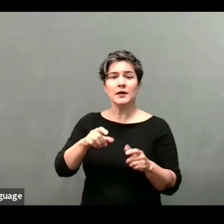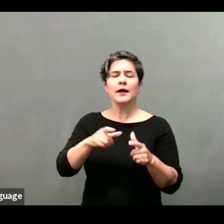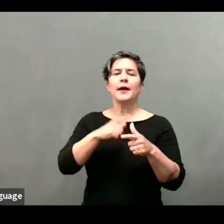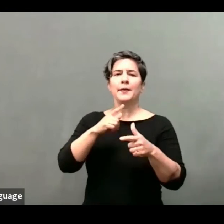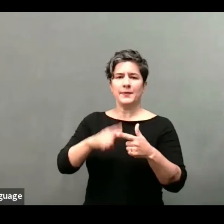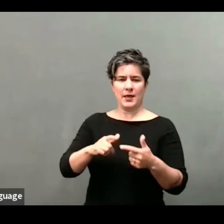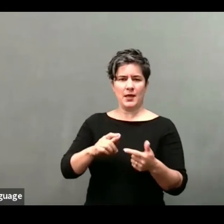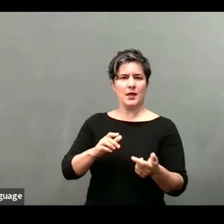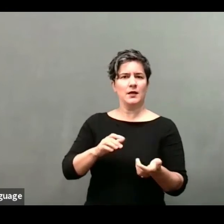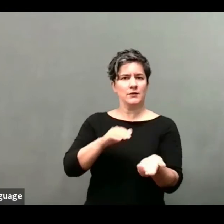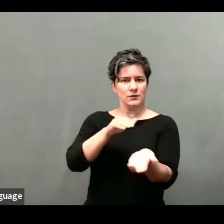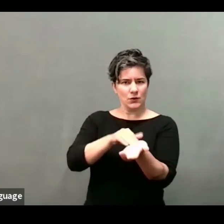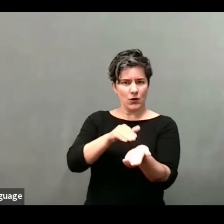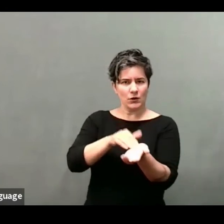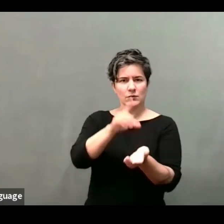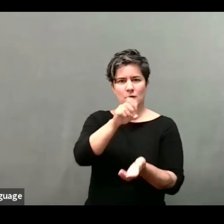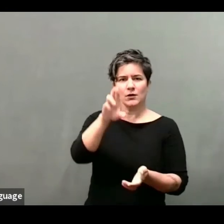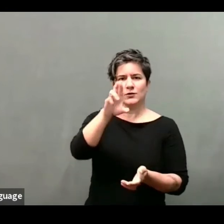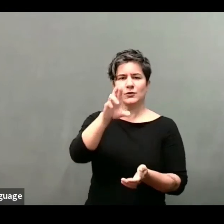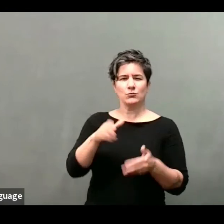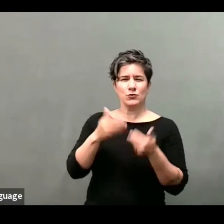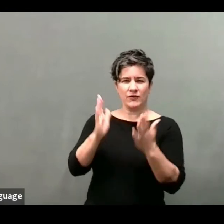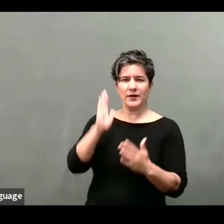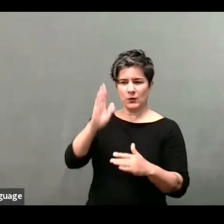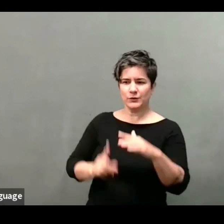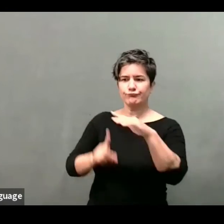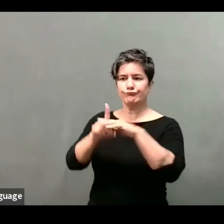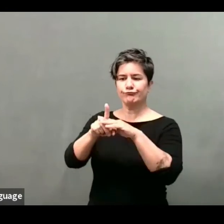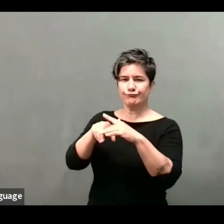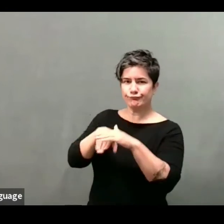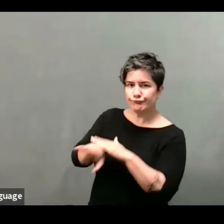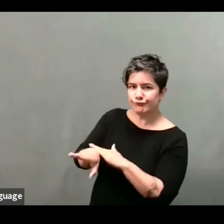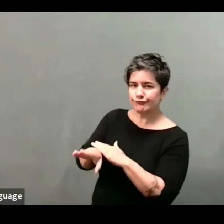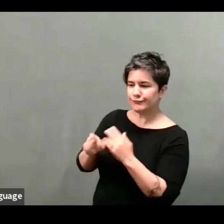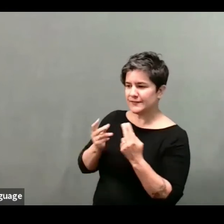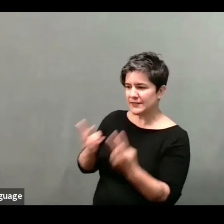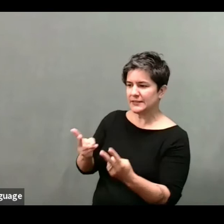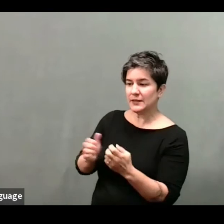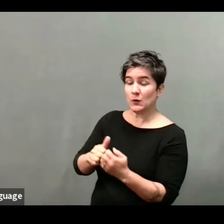likely come in and see the patient briefly. Now,